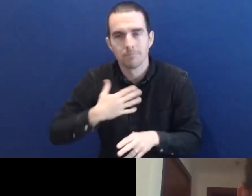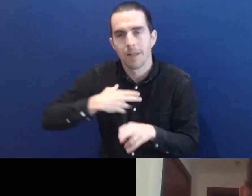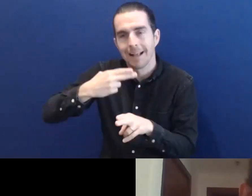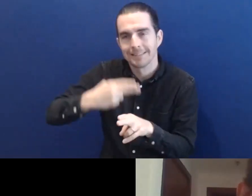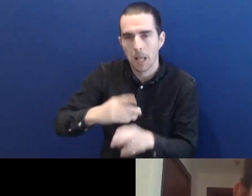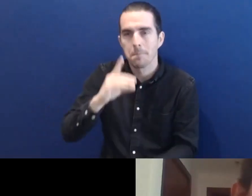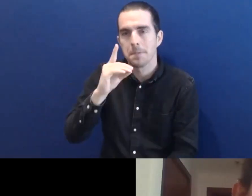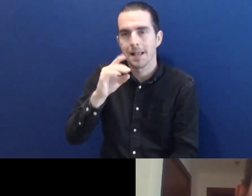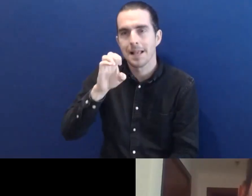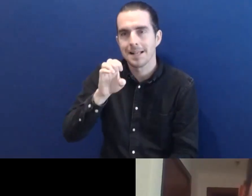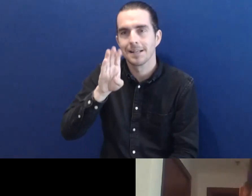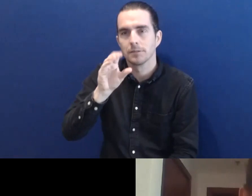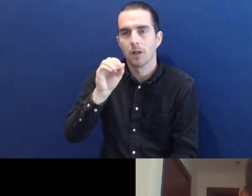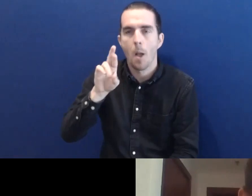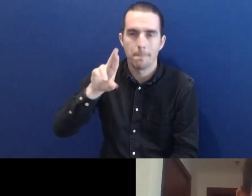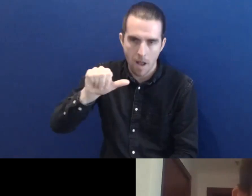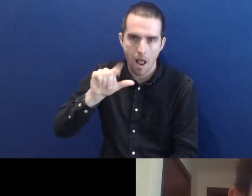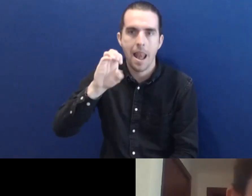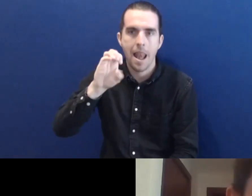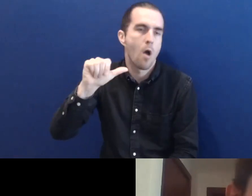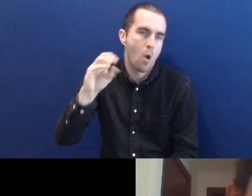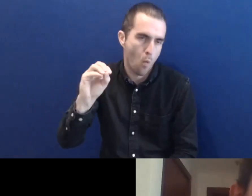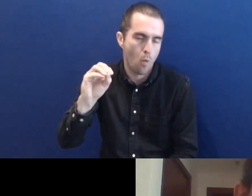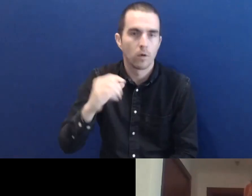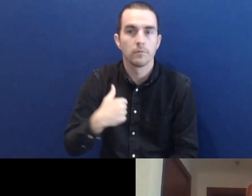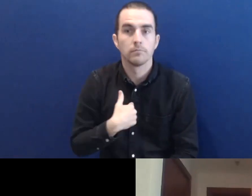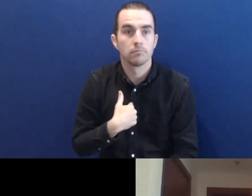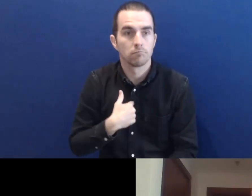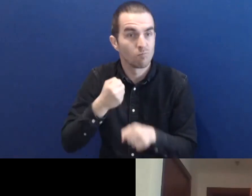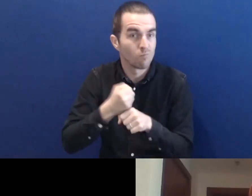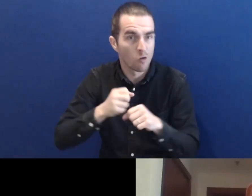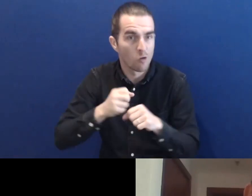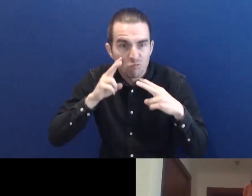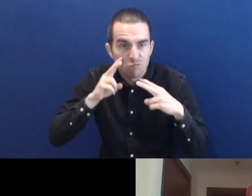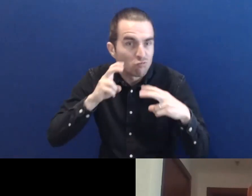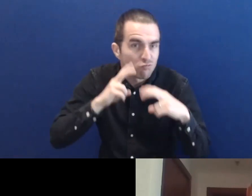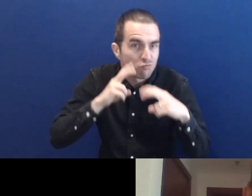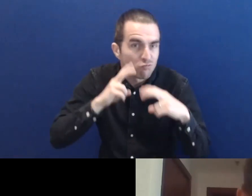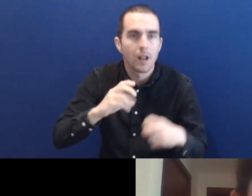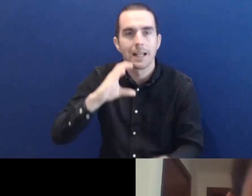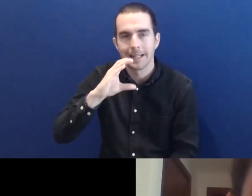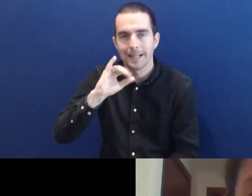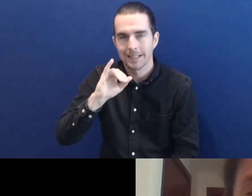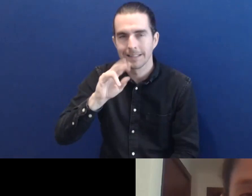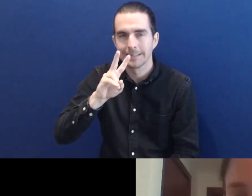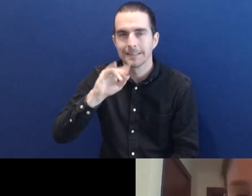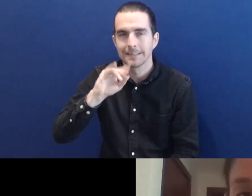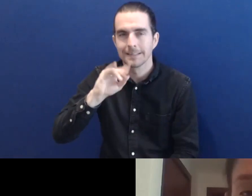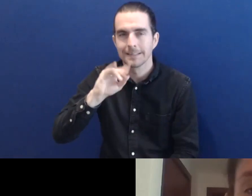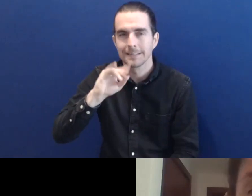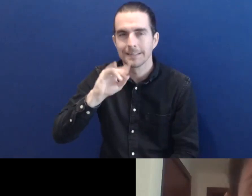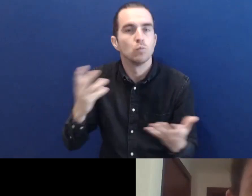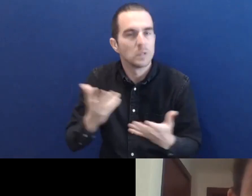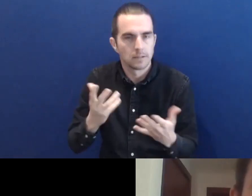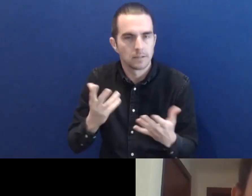than 9,000 members in around 175 countries. Our membership is made up of organizations and individuals that